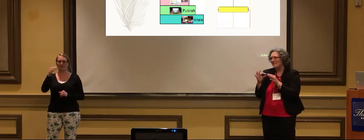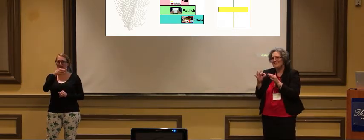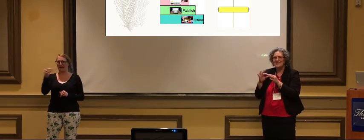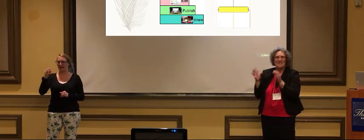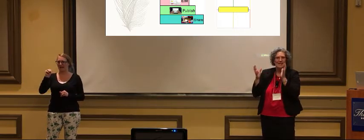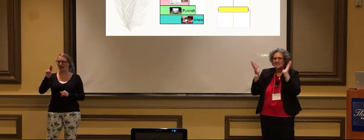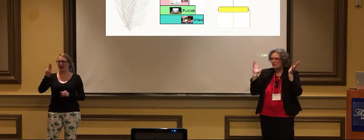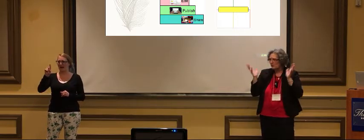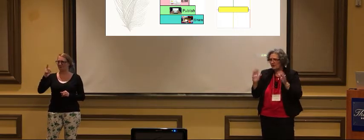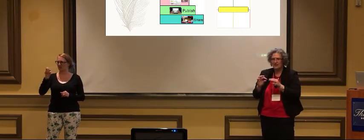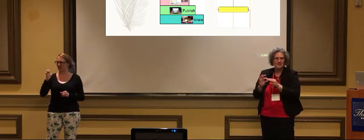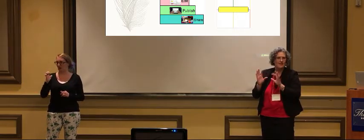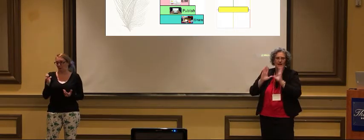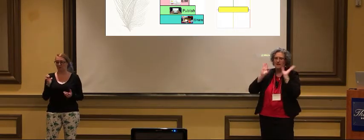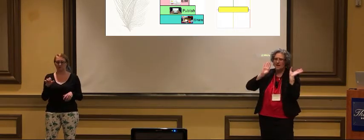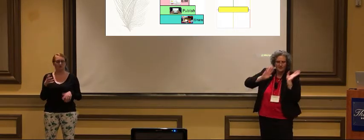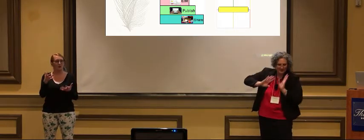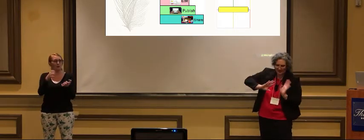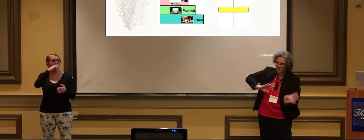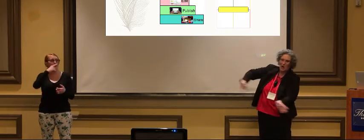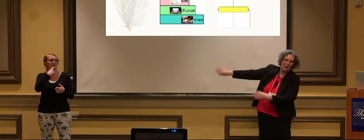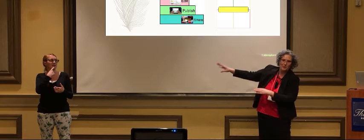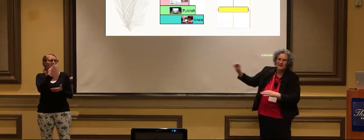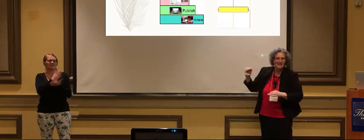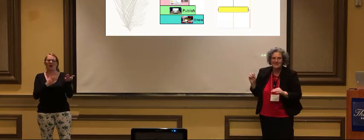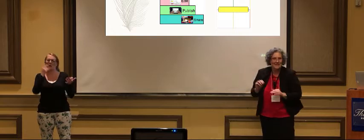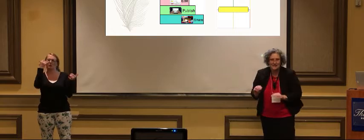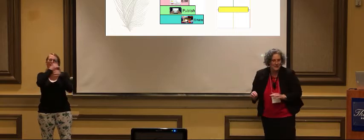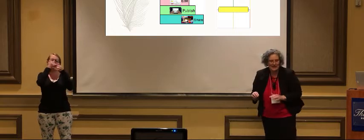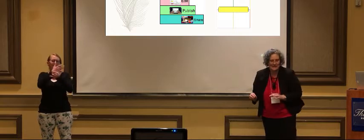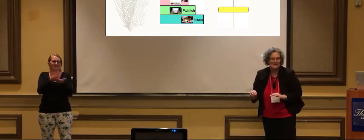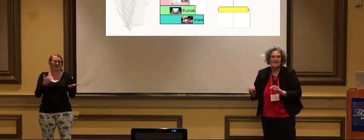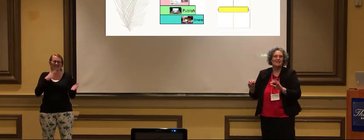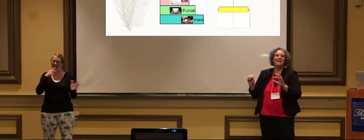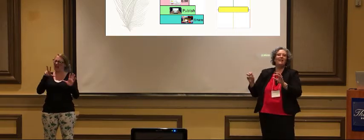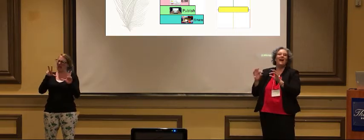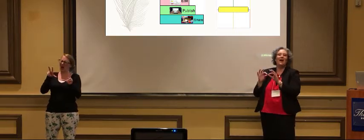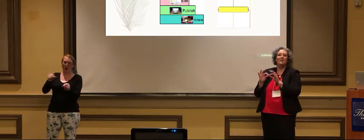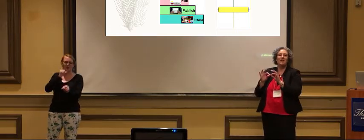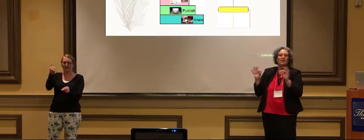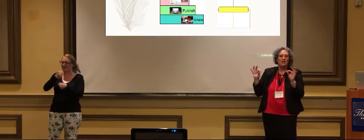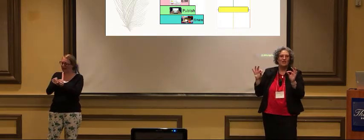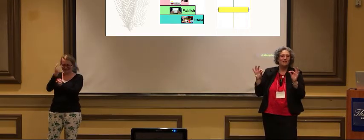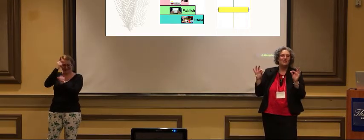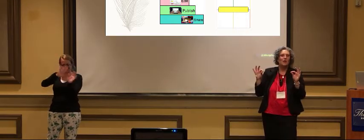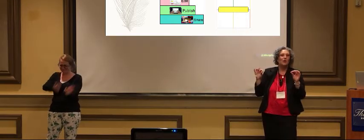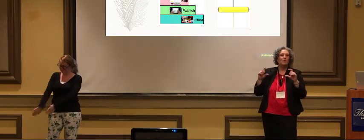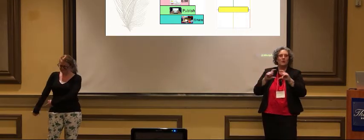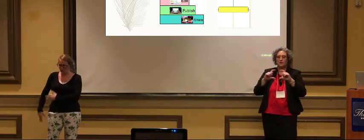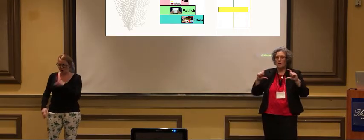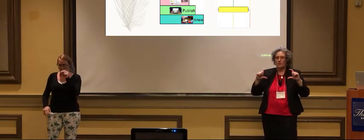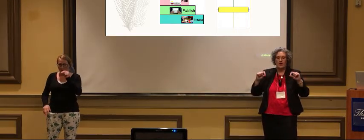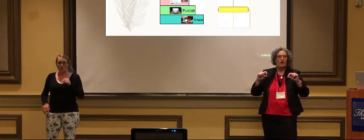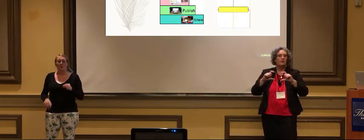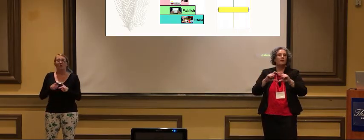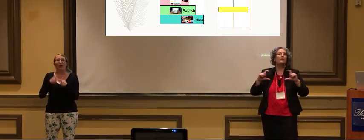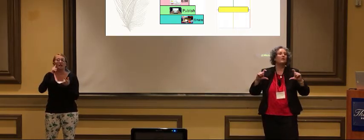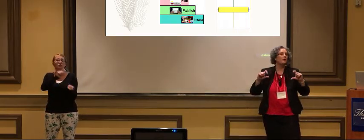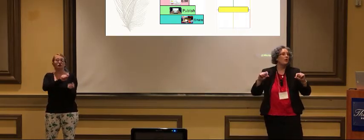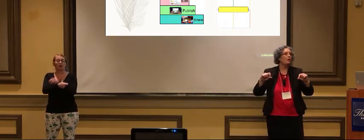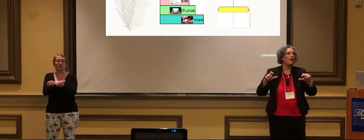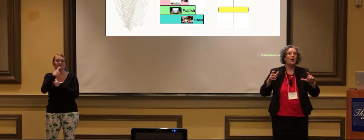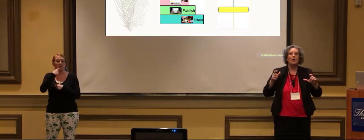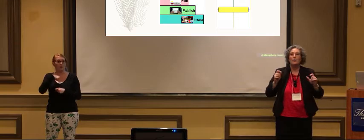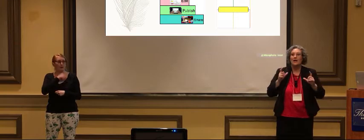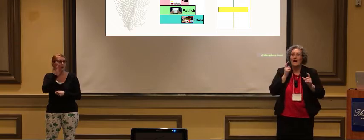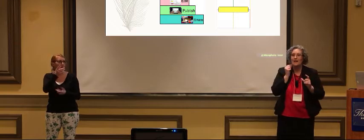they want the kids to say some ridiculous thing, and I was like, no, this doesn't make any sense. And I took it, and so we're going to talk about,